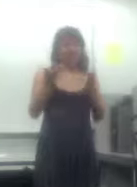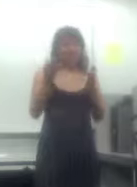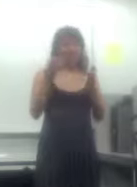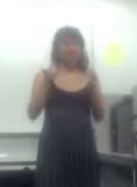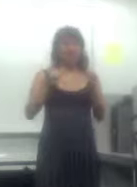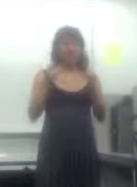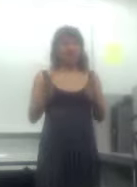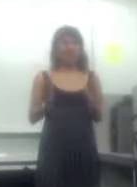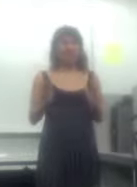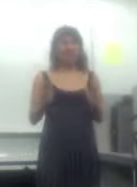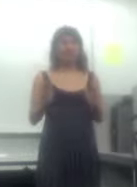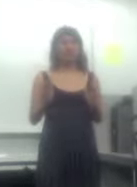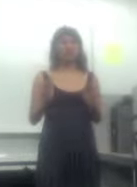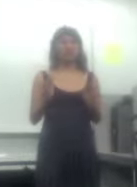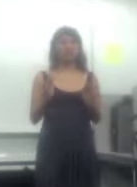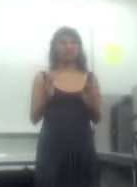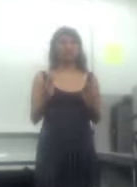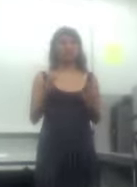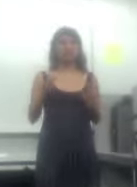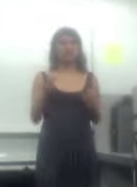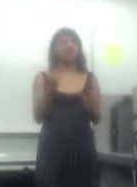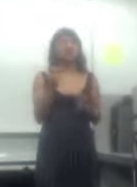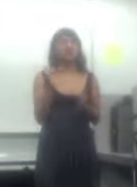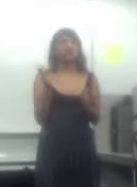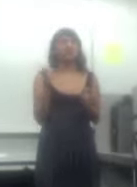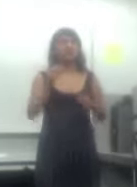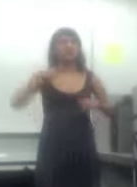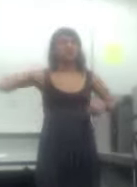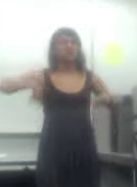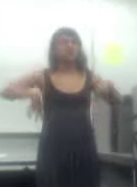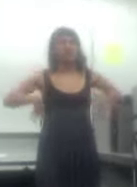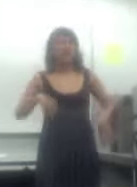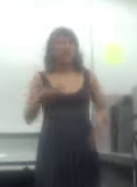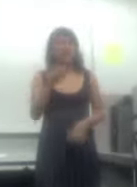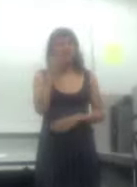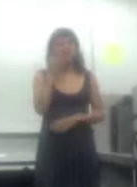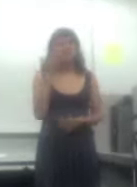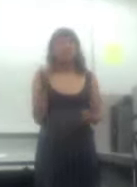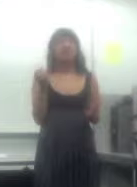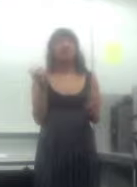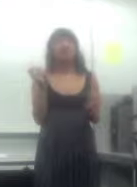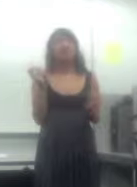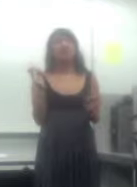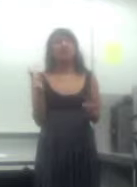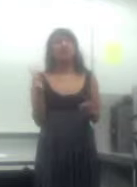bodies. And the varsity players smelled the worst because they don't wash their pads.